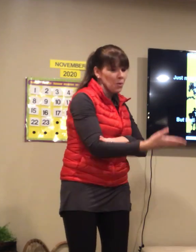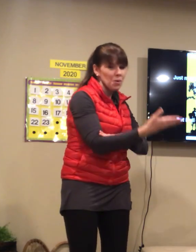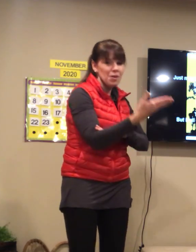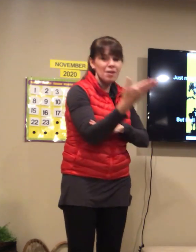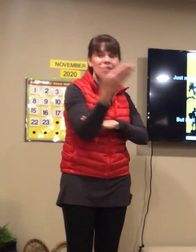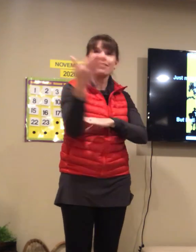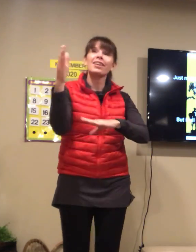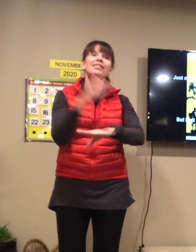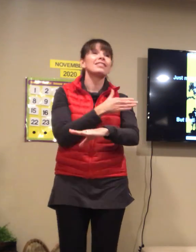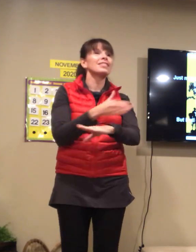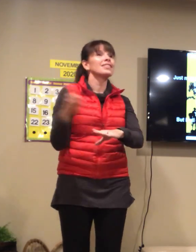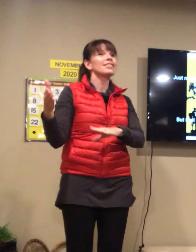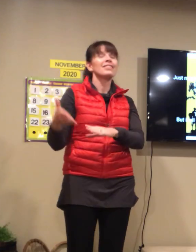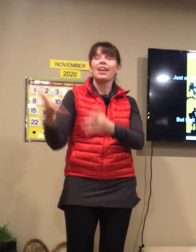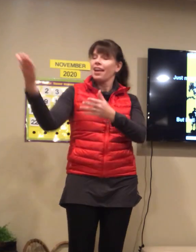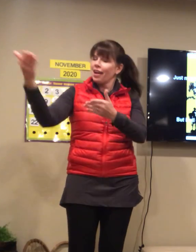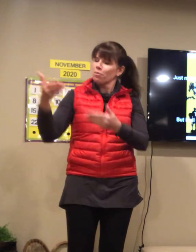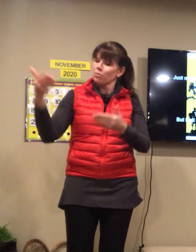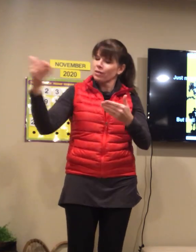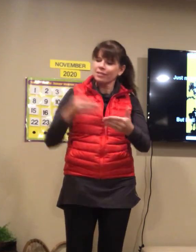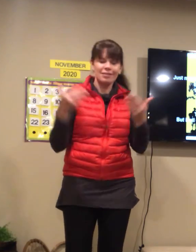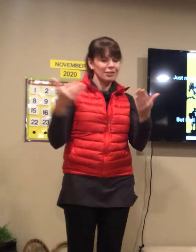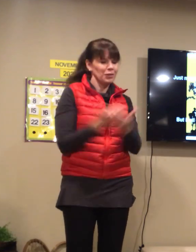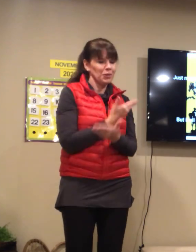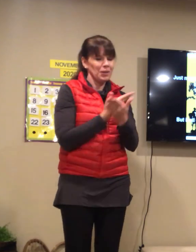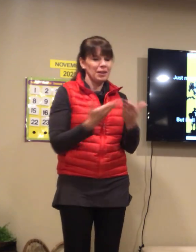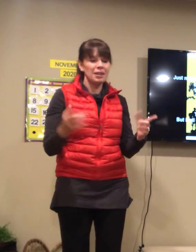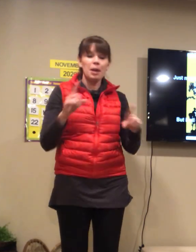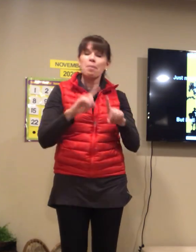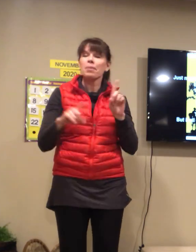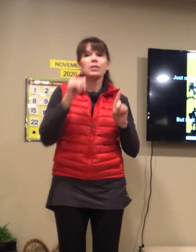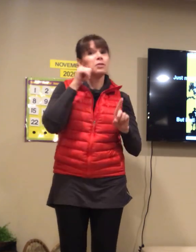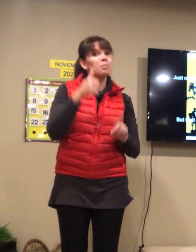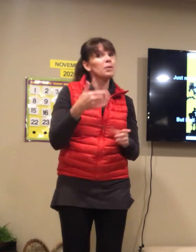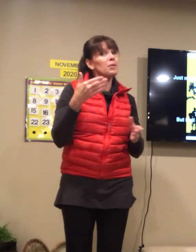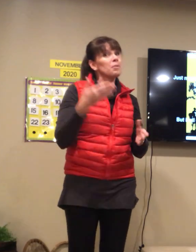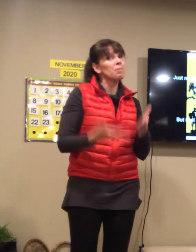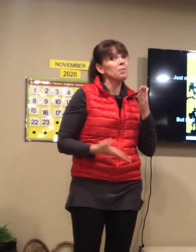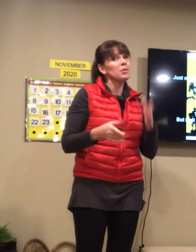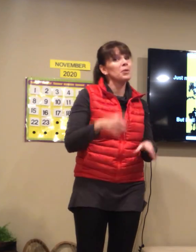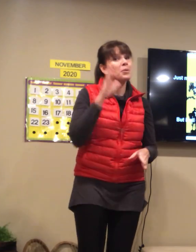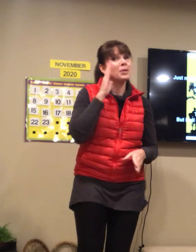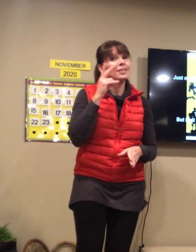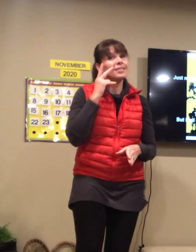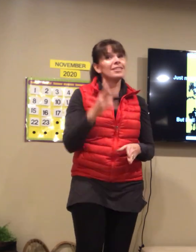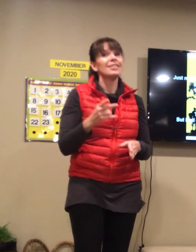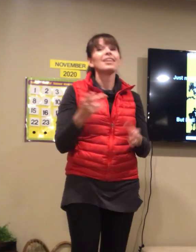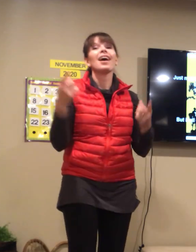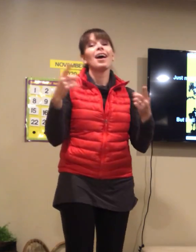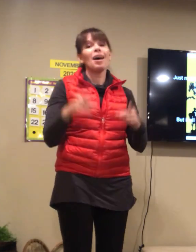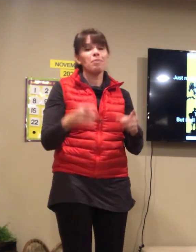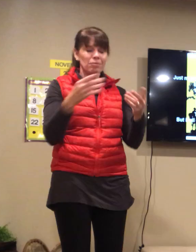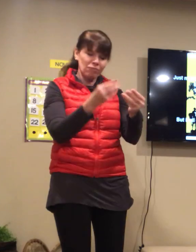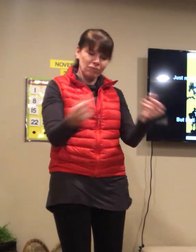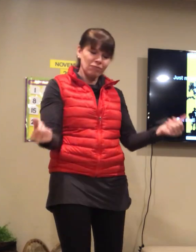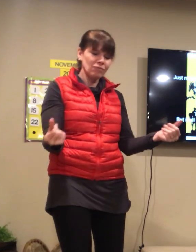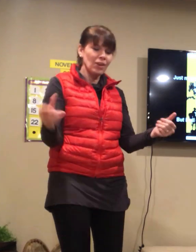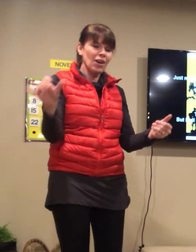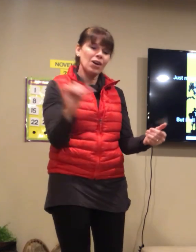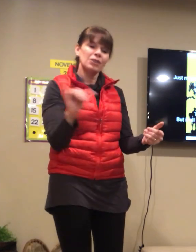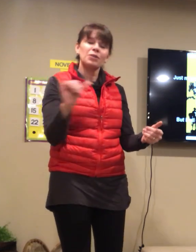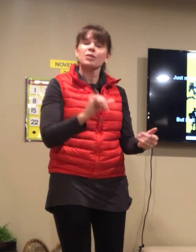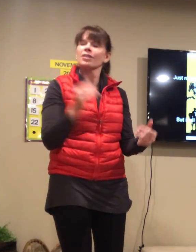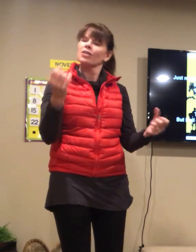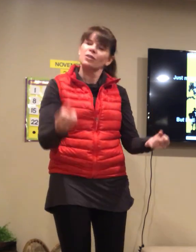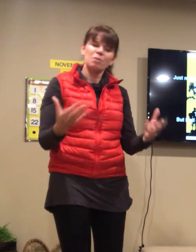new things. For tomorrow night, you see that they'll be gone too. Too many things I have to